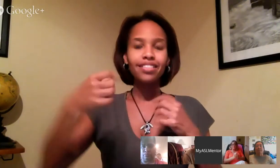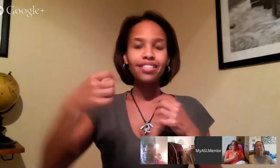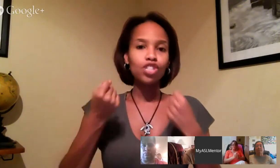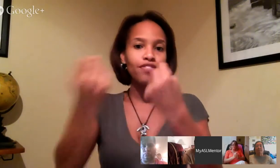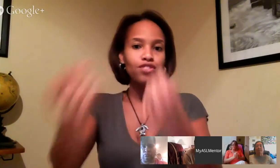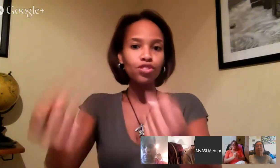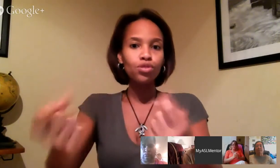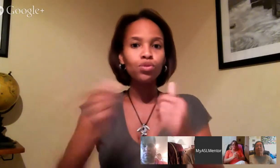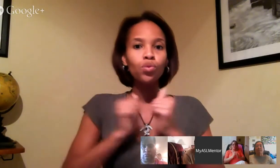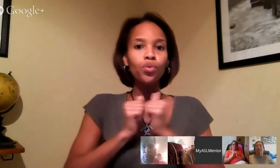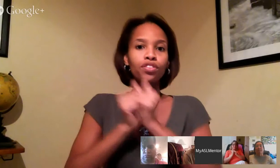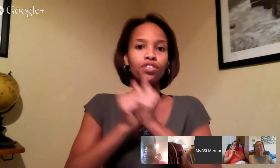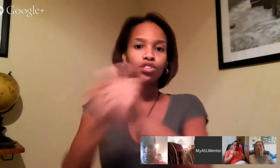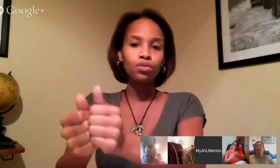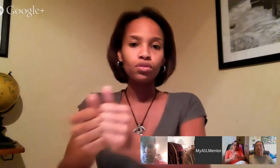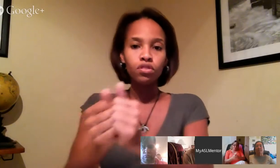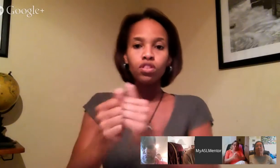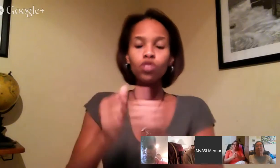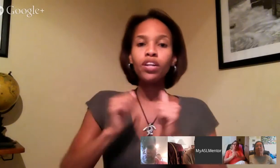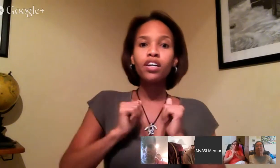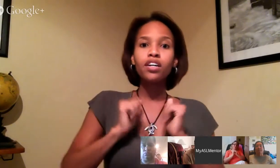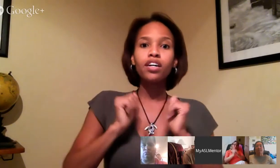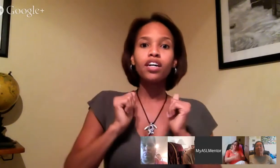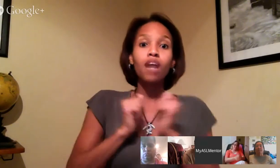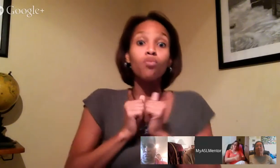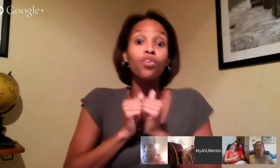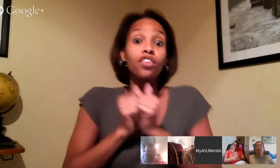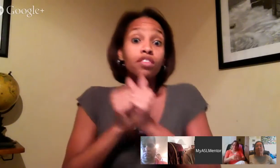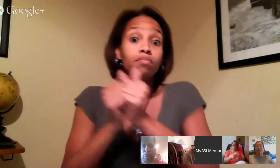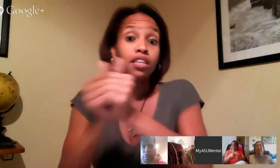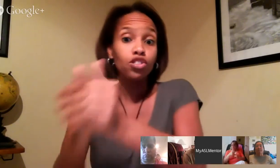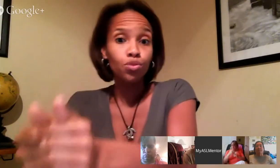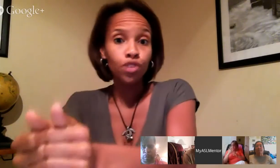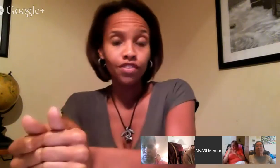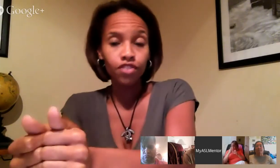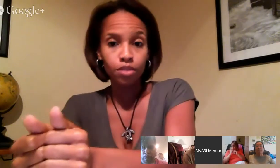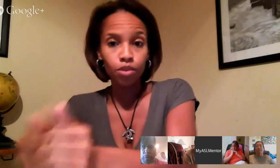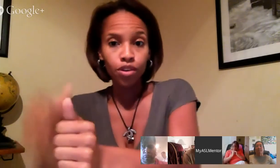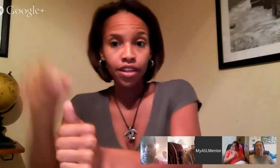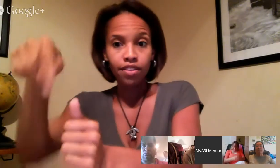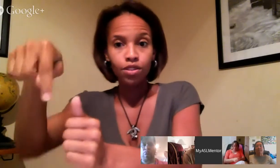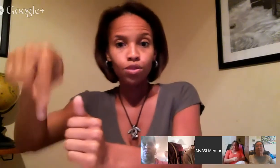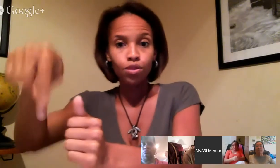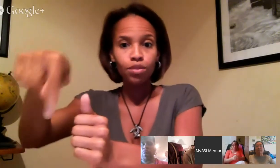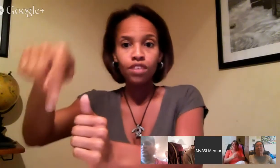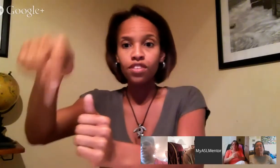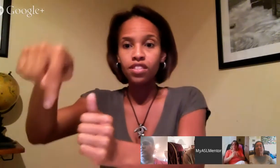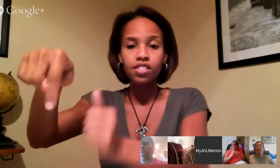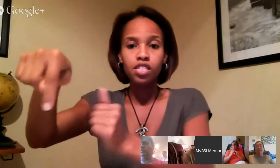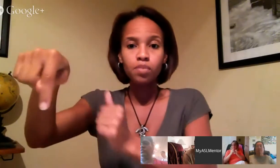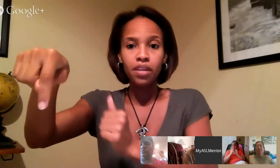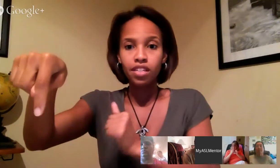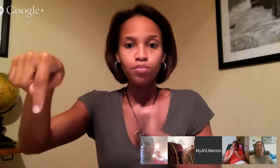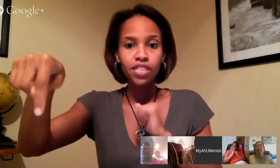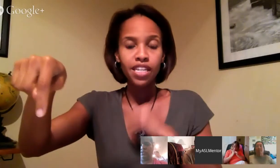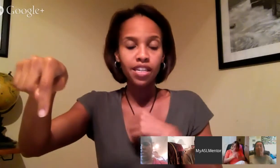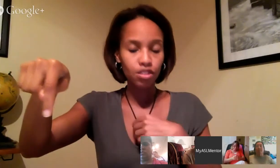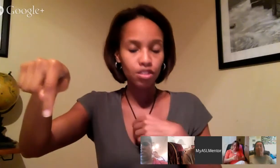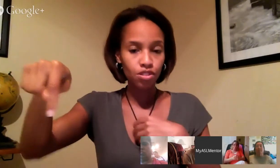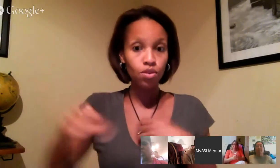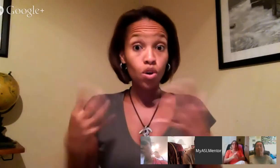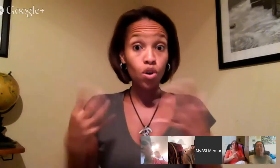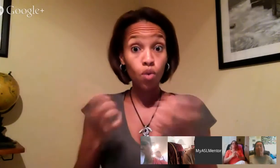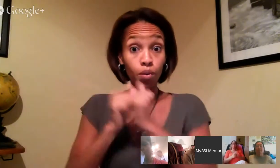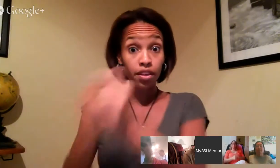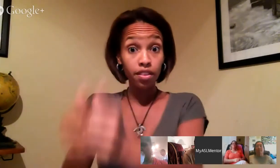It's like drive to with to. Want to come with me to wherever I'm going at, wherever this is in space that I'm taking us